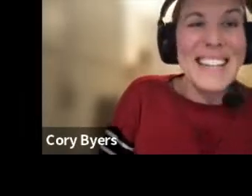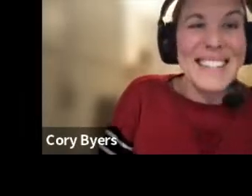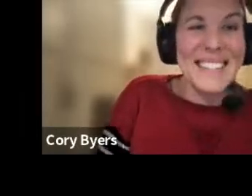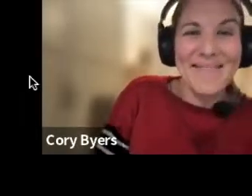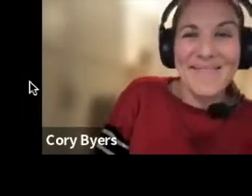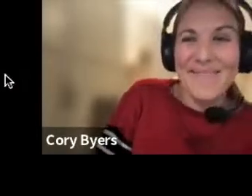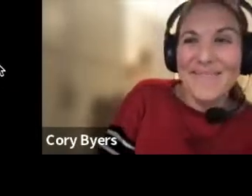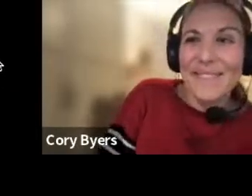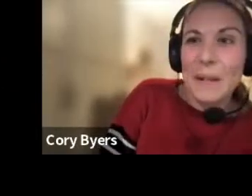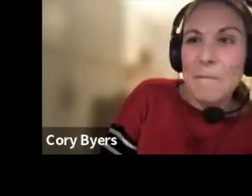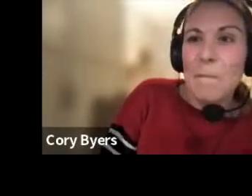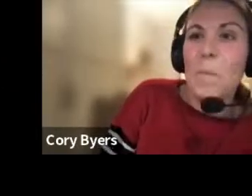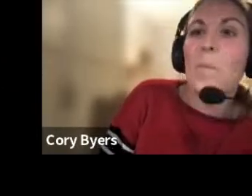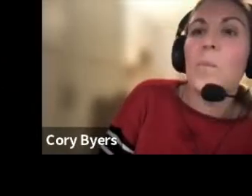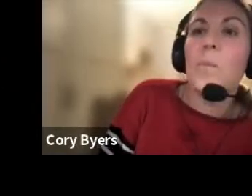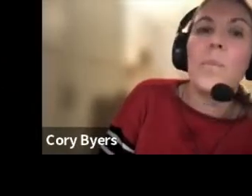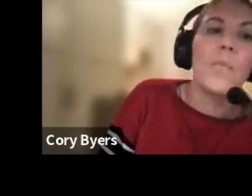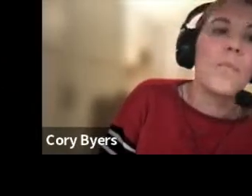Yes.